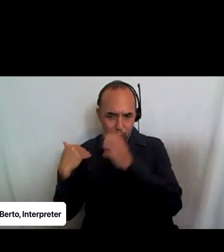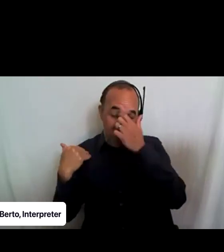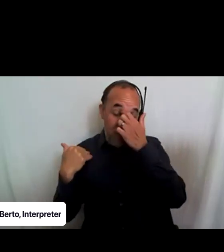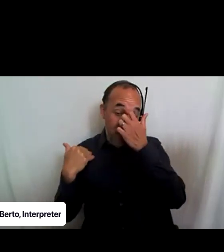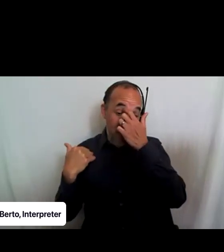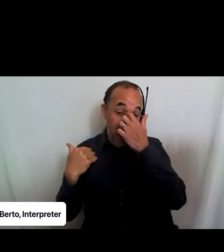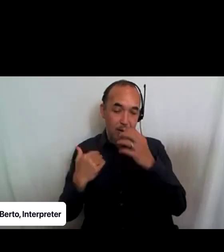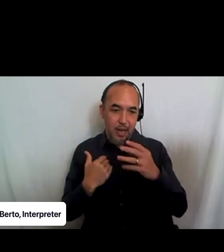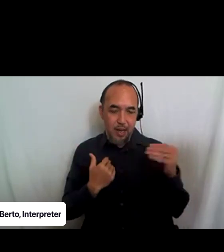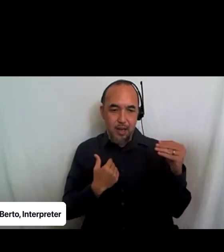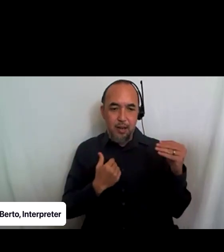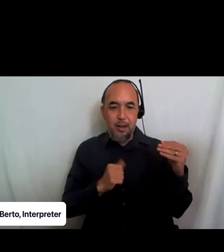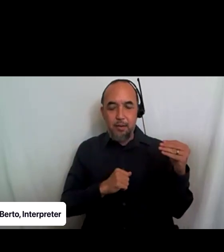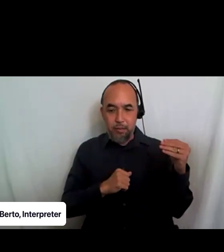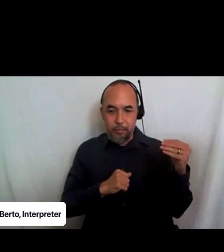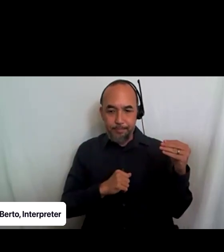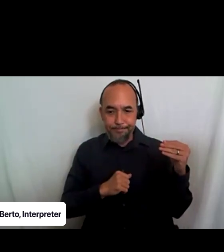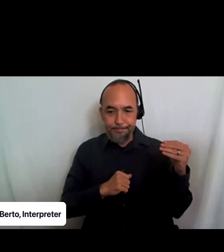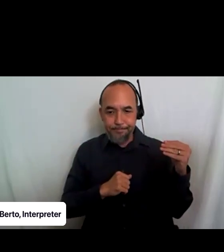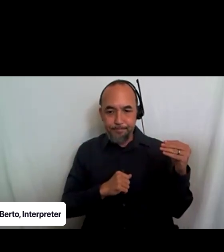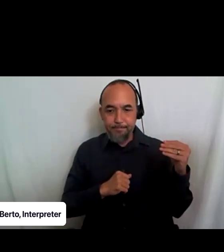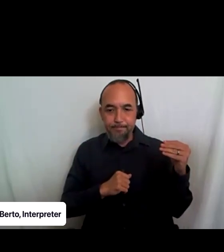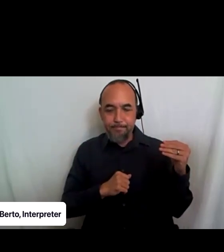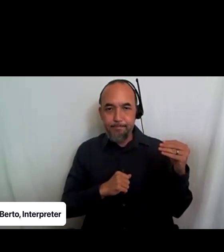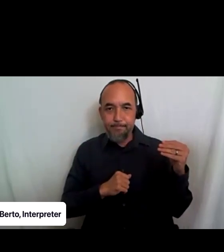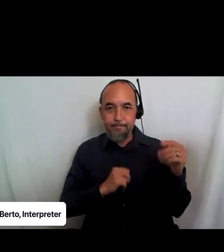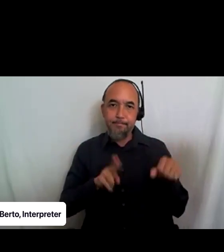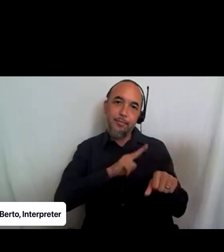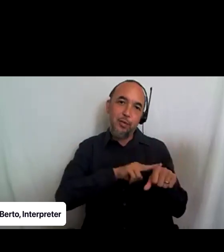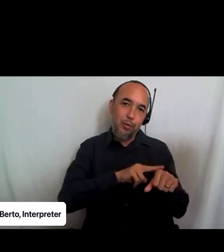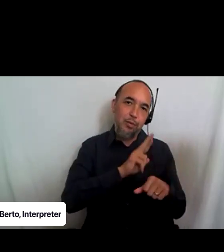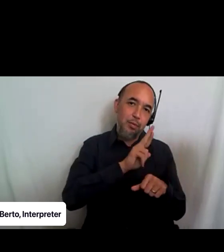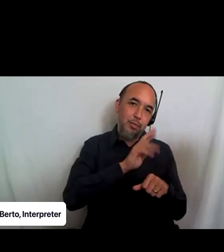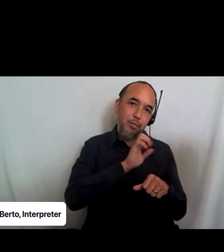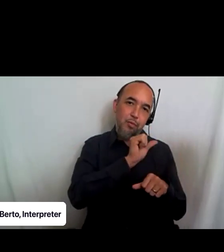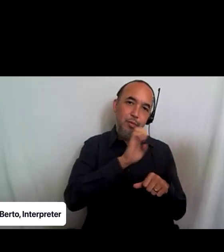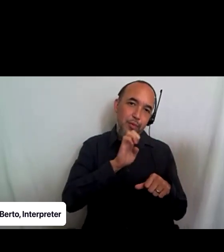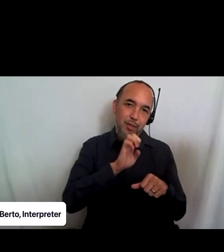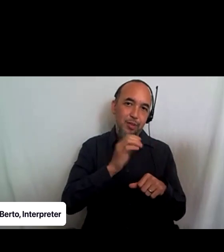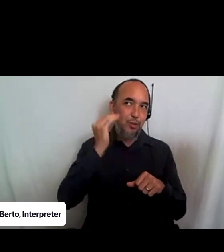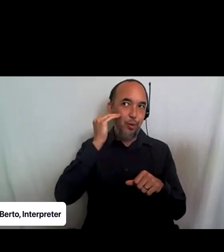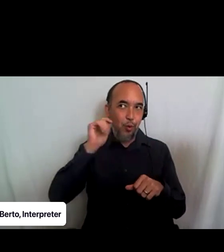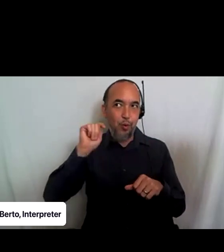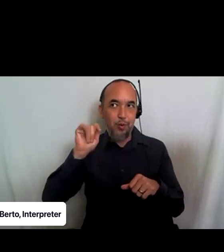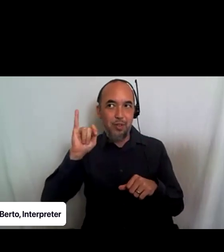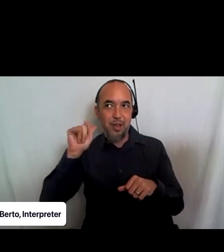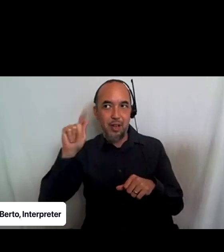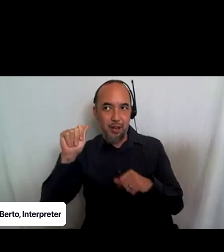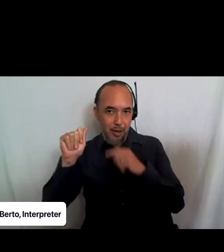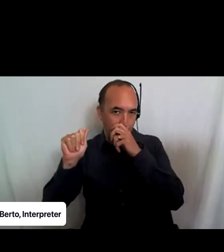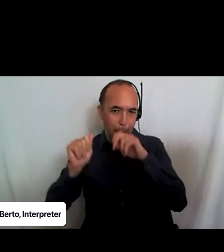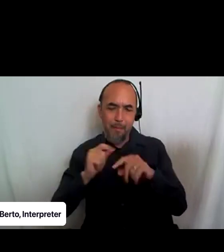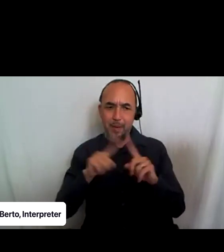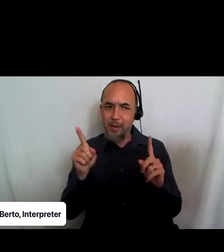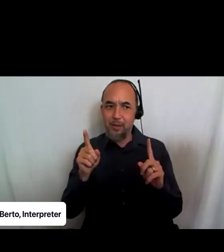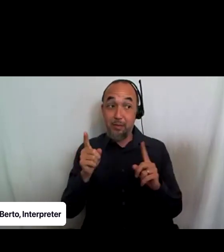And uh, of course, Reese knew Taika. But we had never worked together before. So it